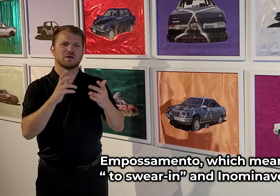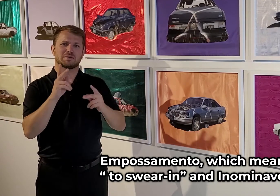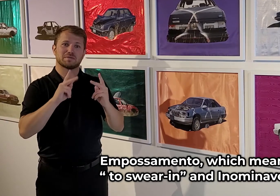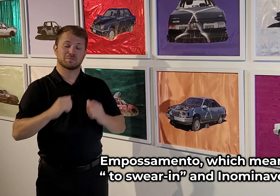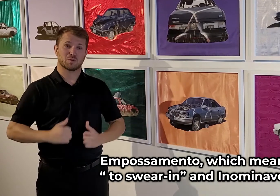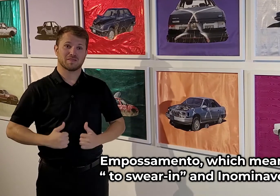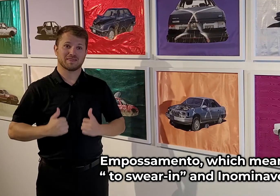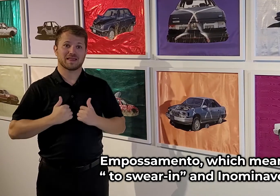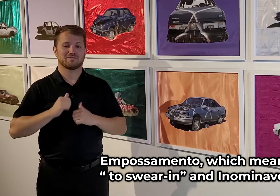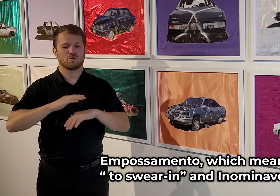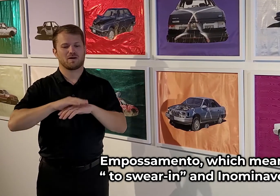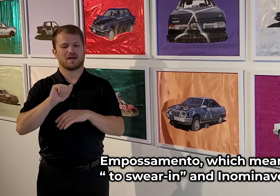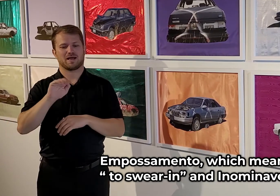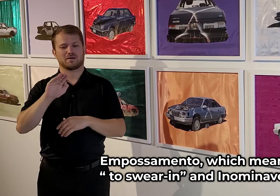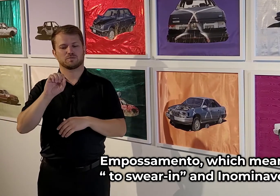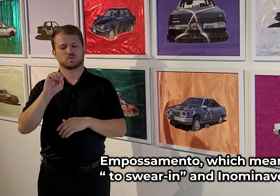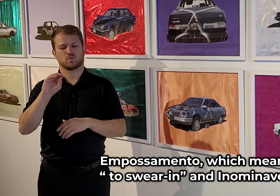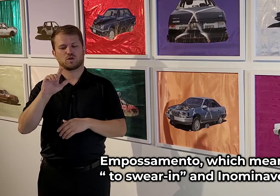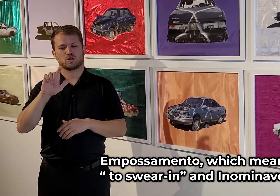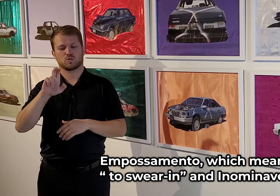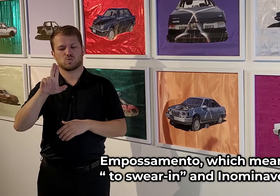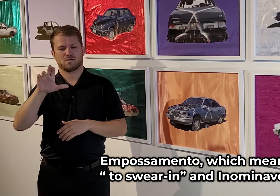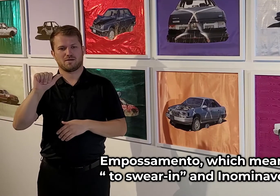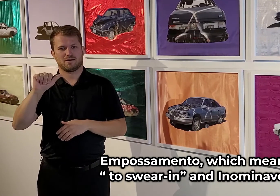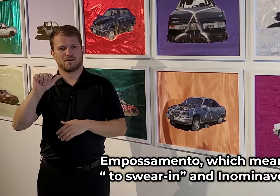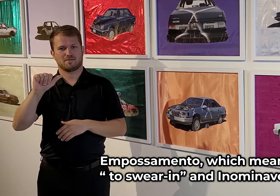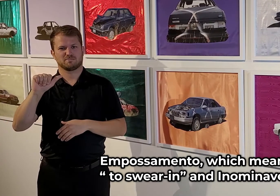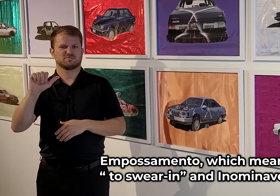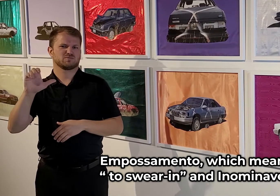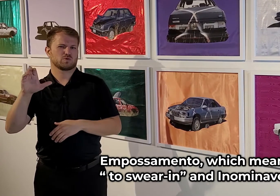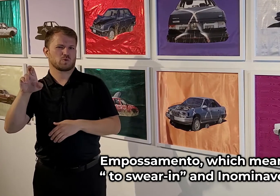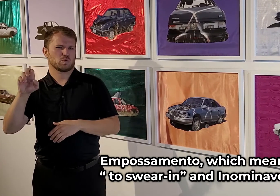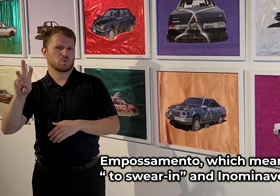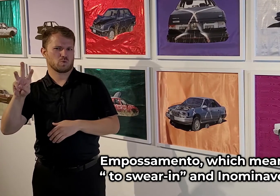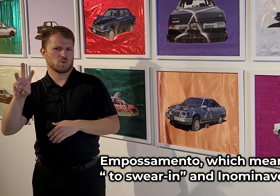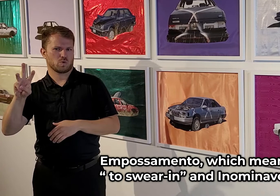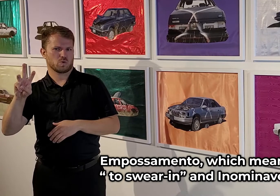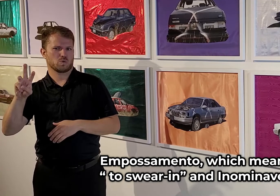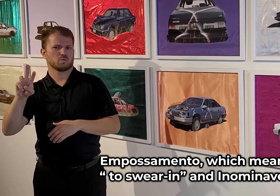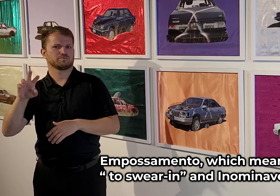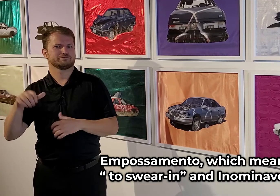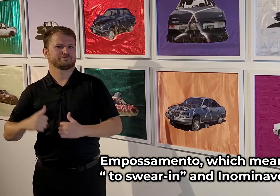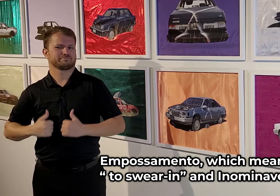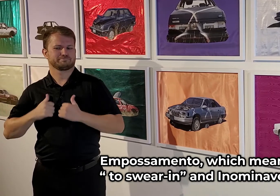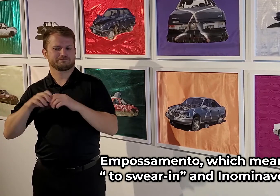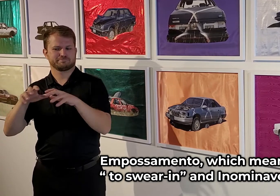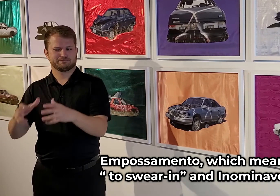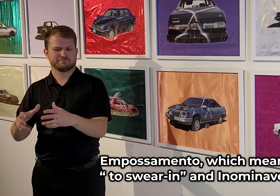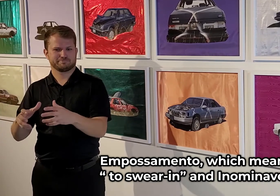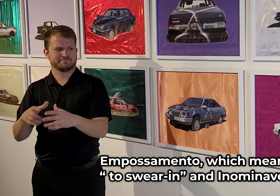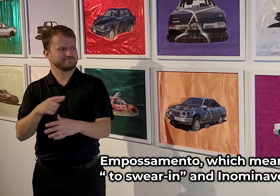Crow Reservation. How the cars become storage units, memorials, and play